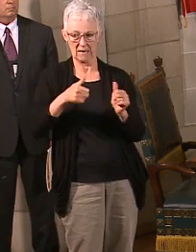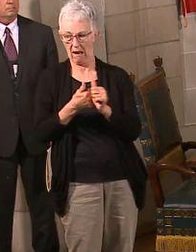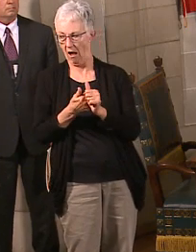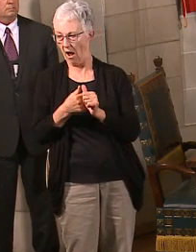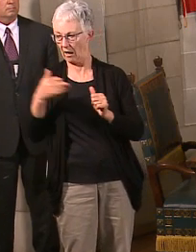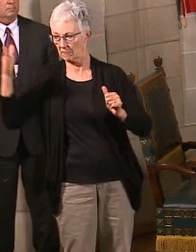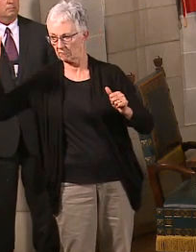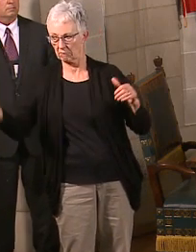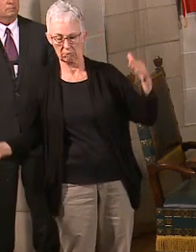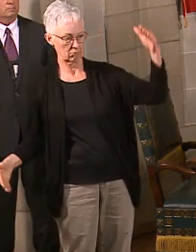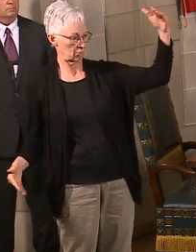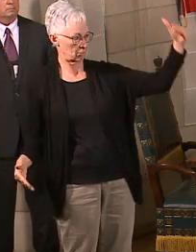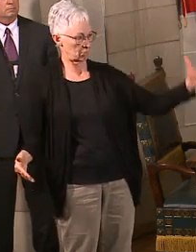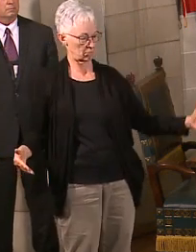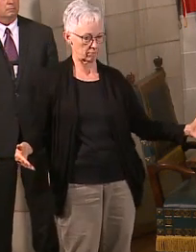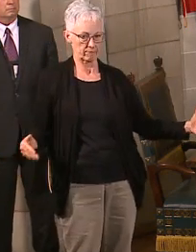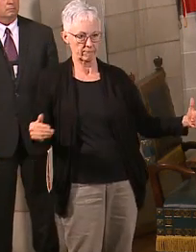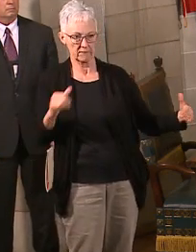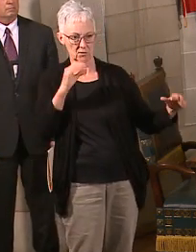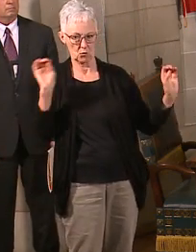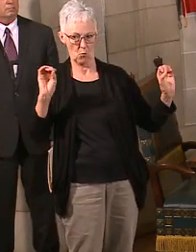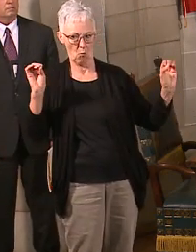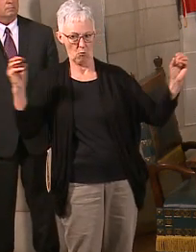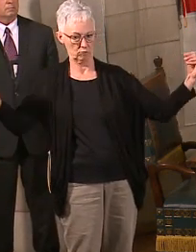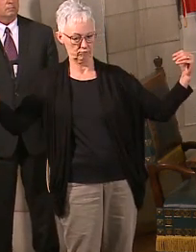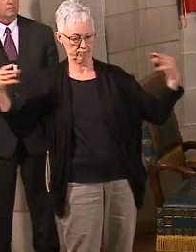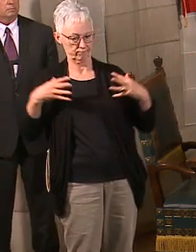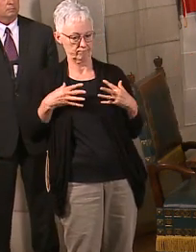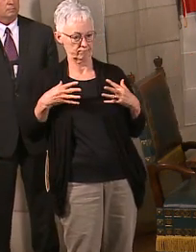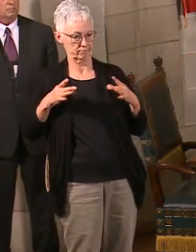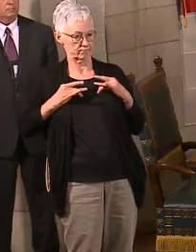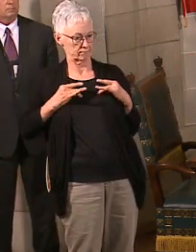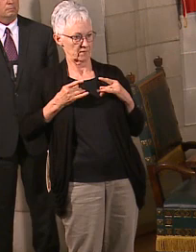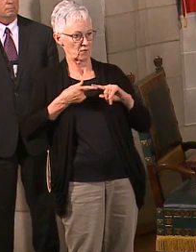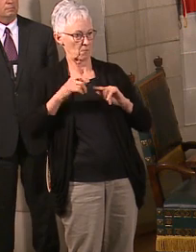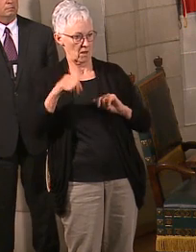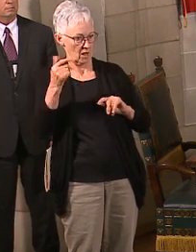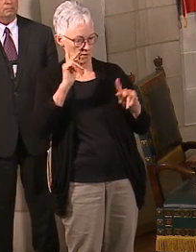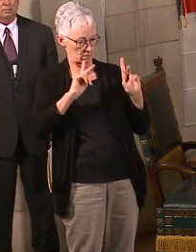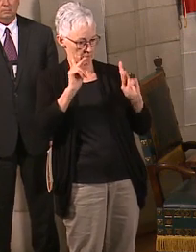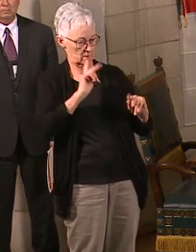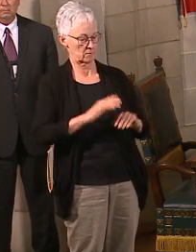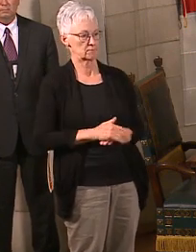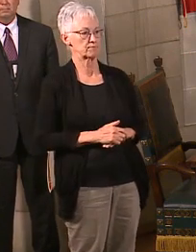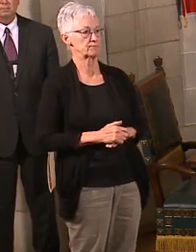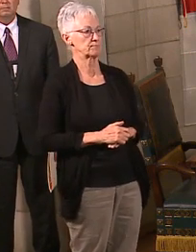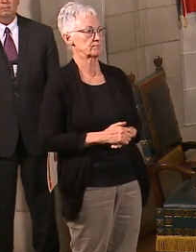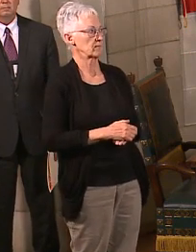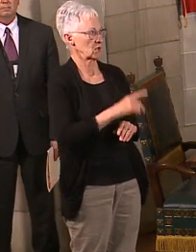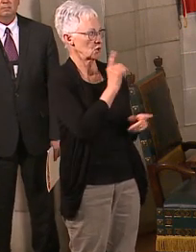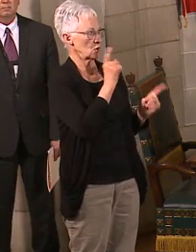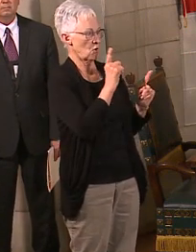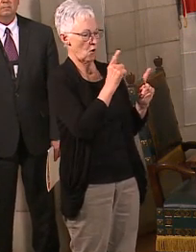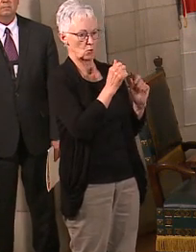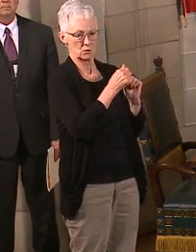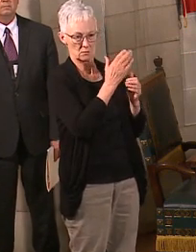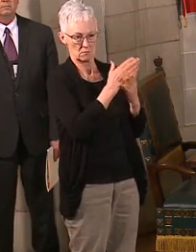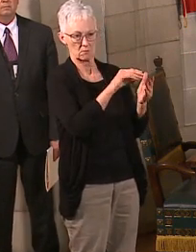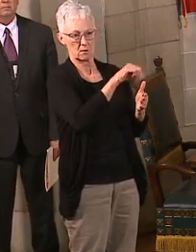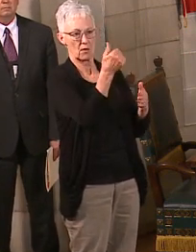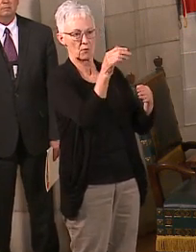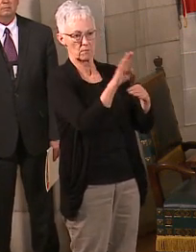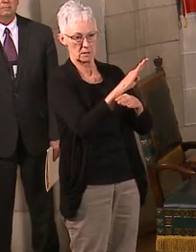and safety of the folks that are working there at that plant in Grand Island. And I've also talked to a number of the other employers in Grand Island as well, and they are